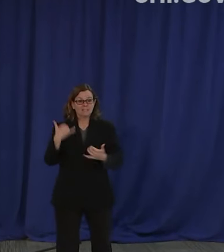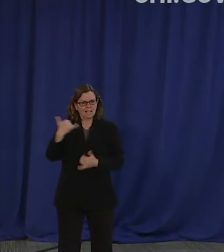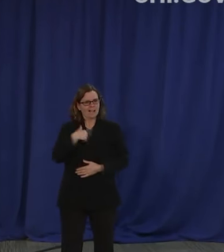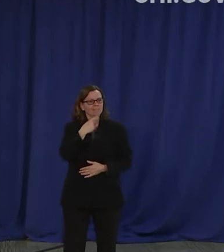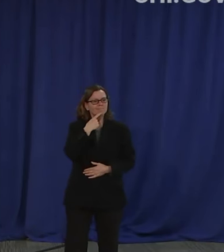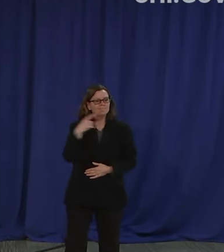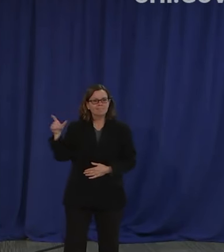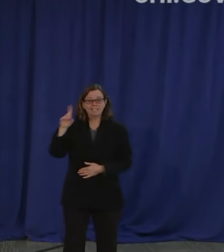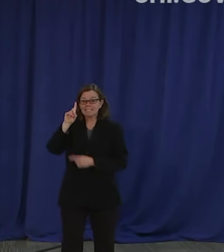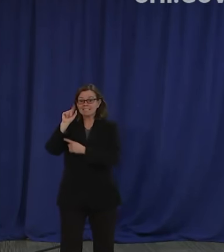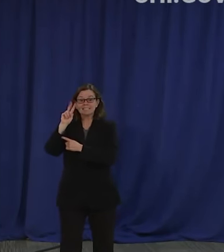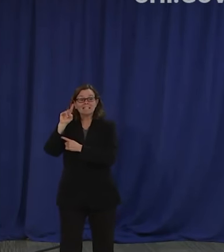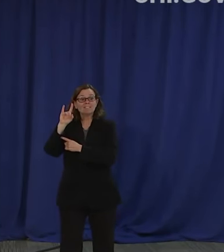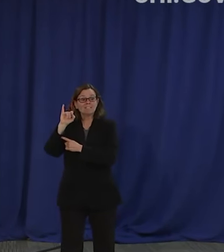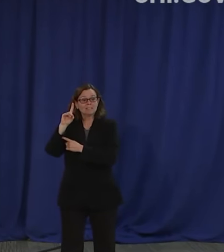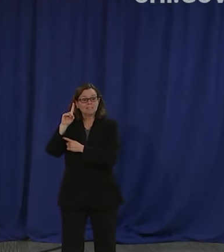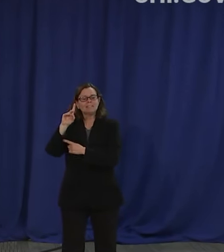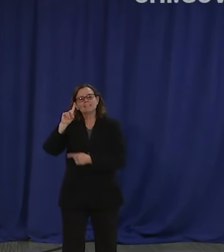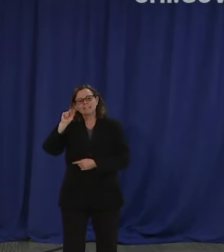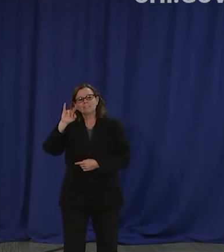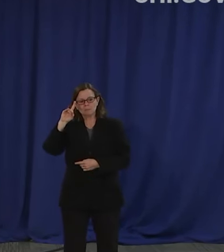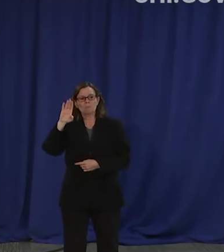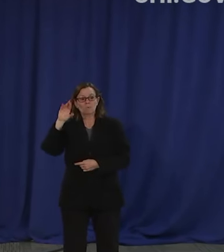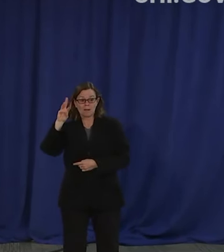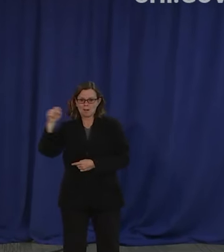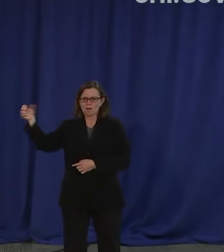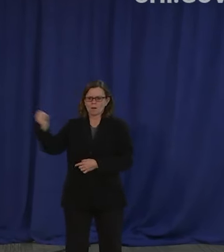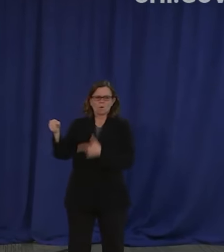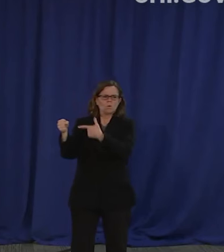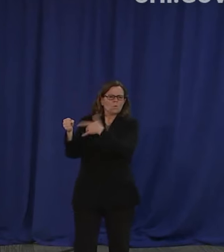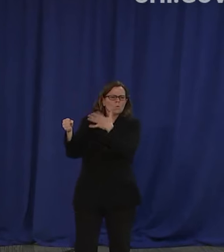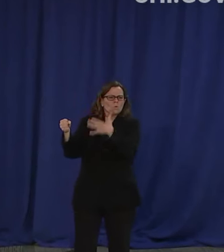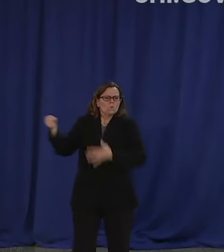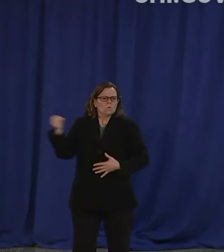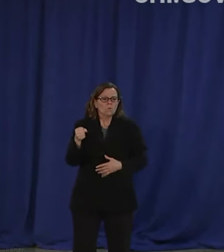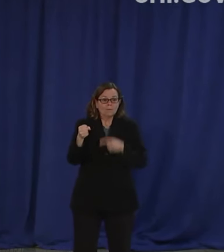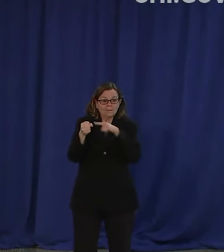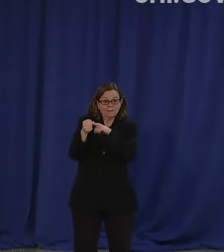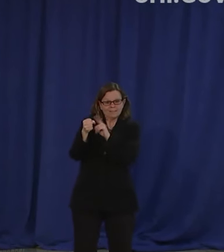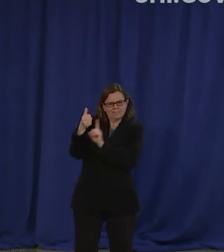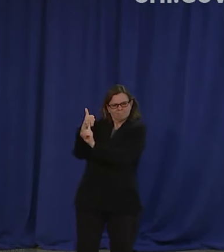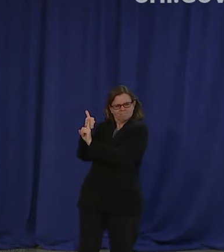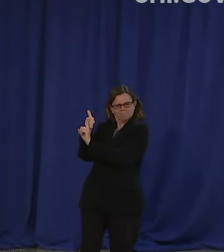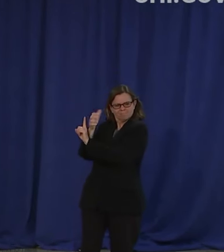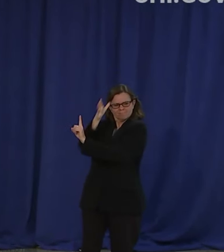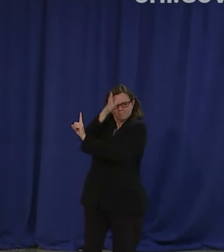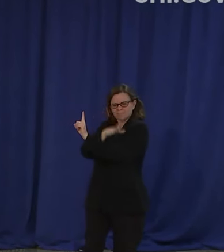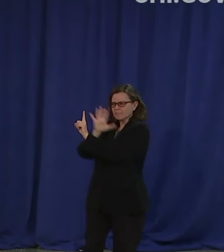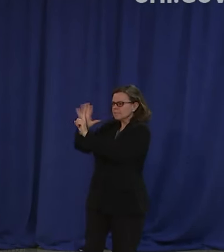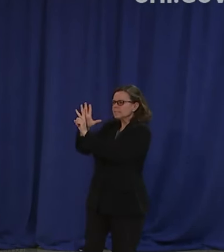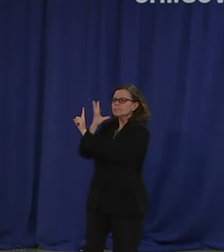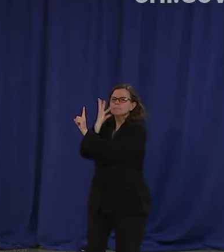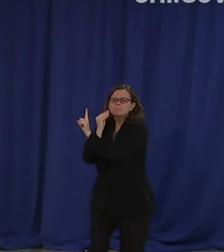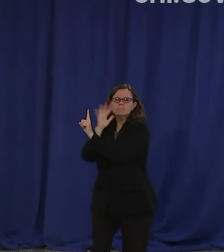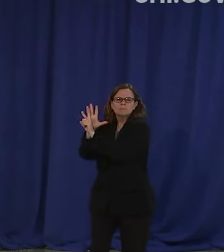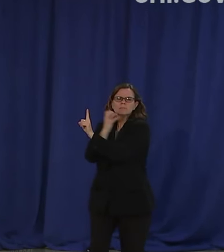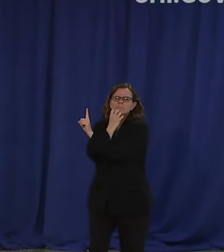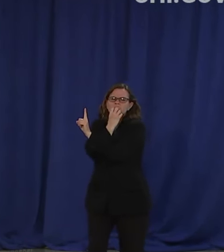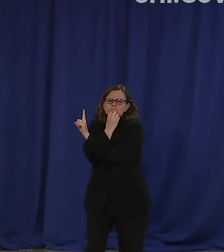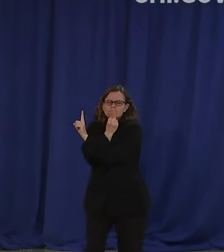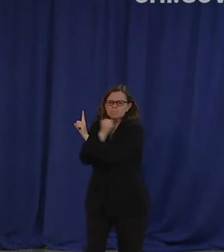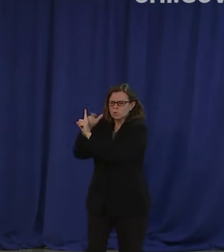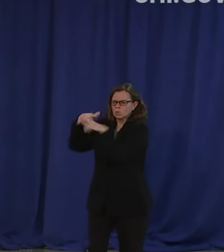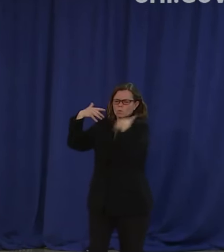the highest order, and we are, we are also getting a man whose values and own lived experience make him ideally